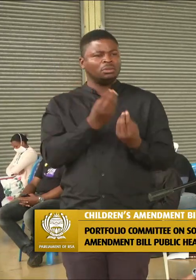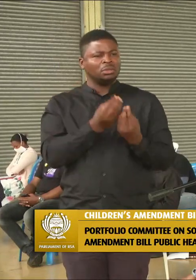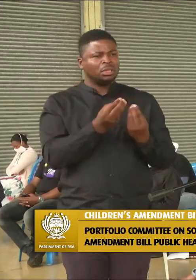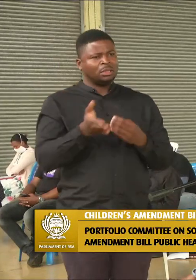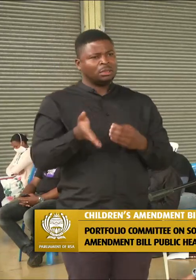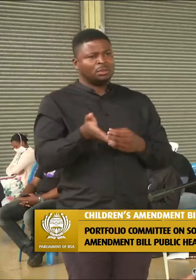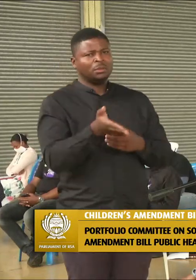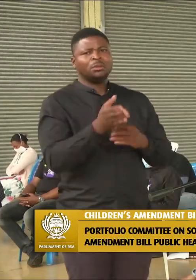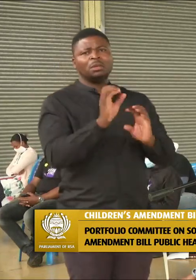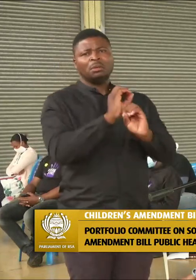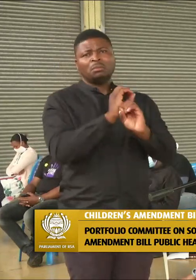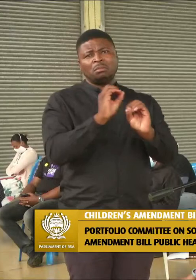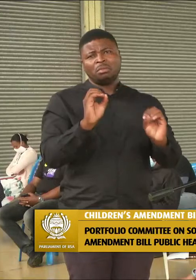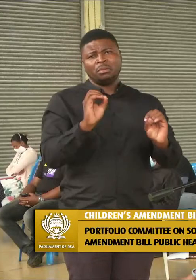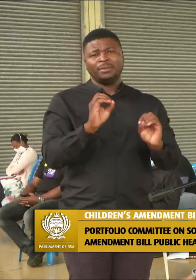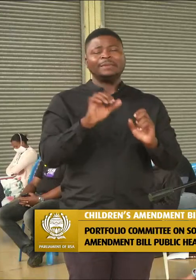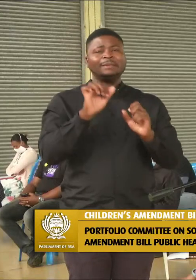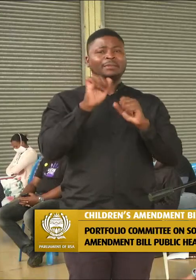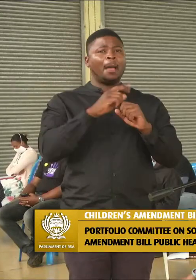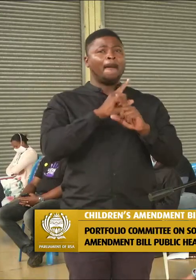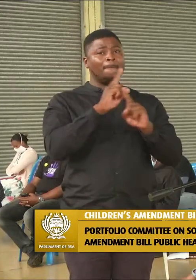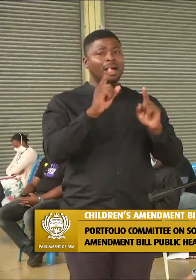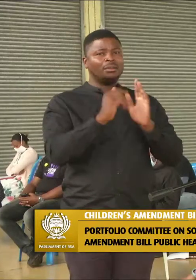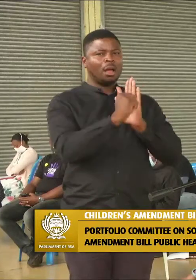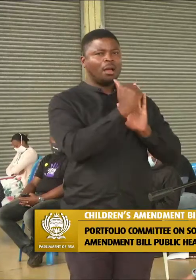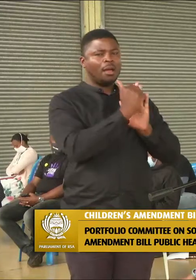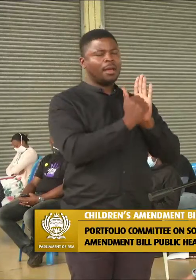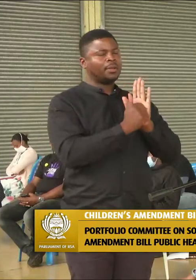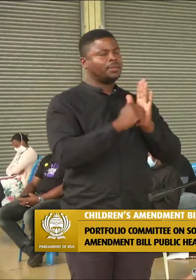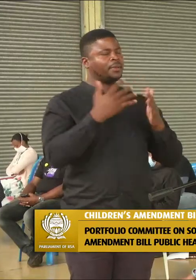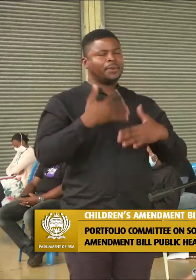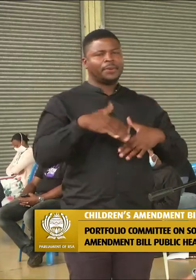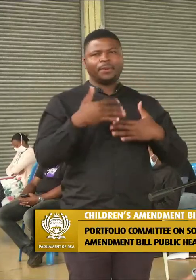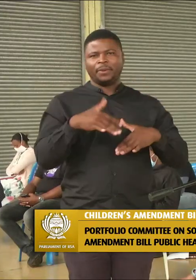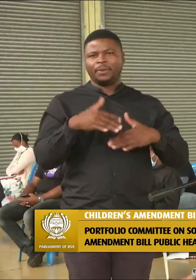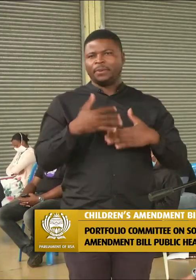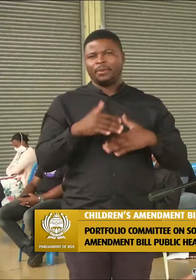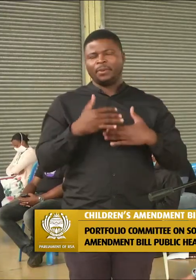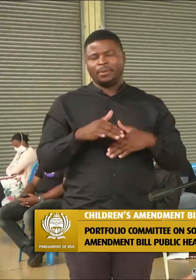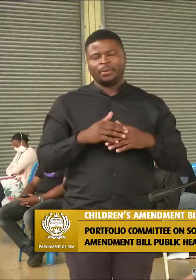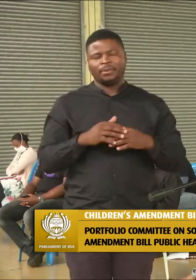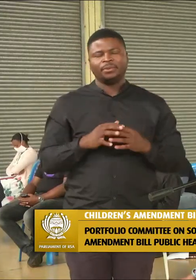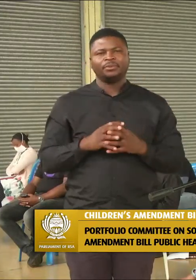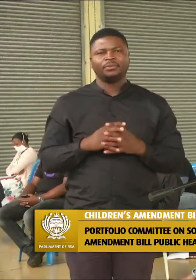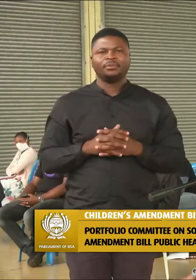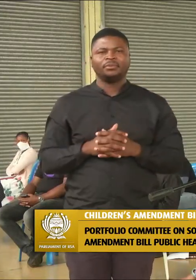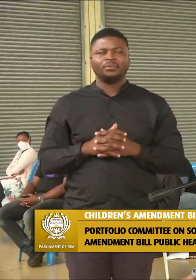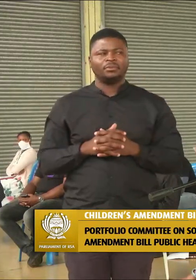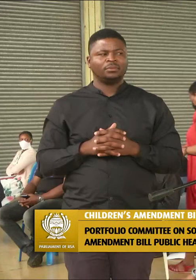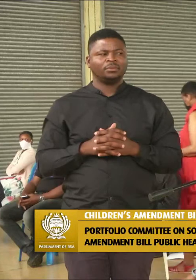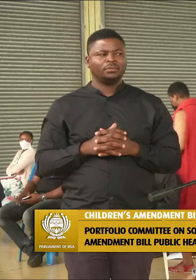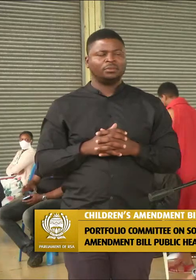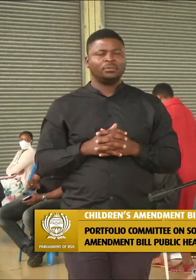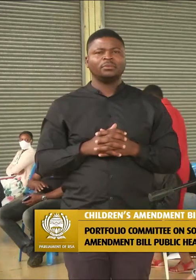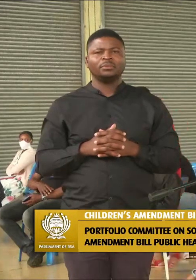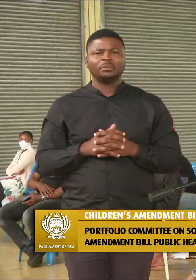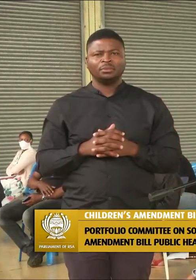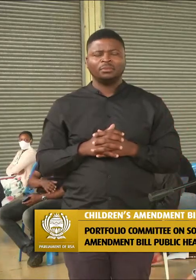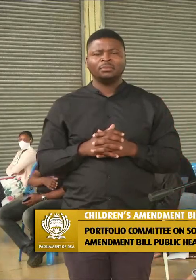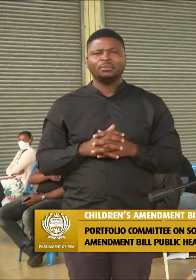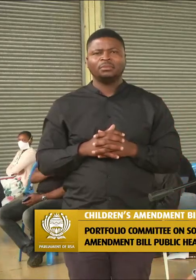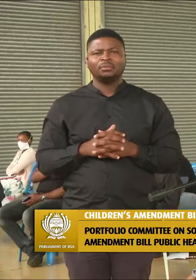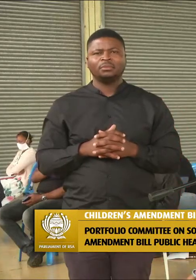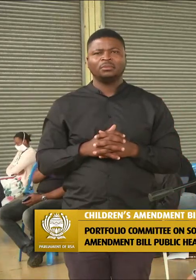Ngubonile lo mthetho ubagqugquzela osonhlala kahle ukuthi basusa abantwana